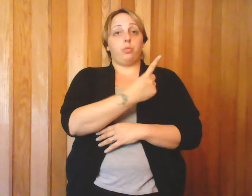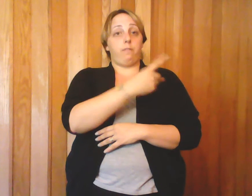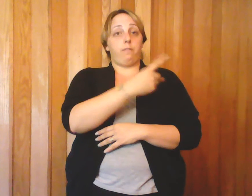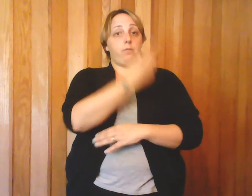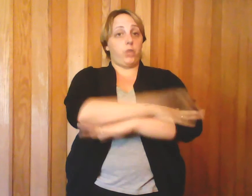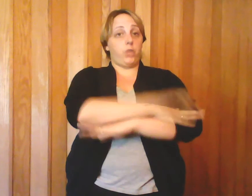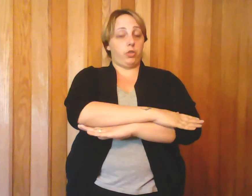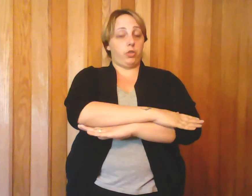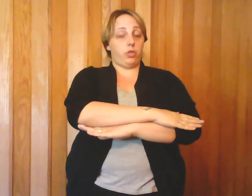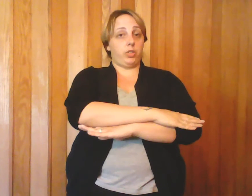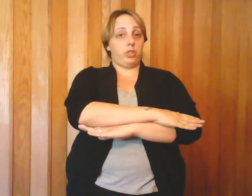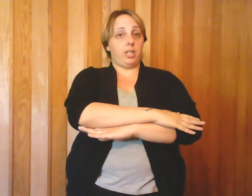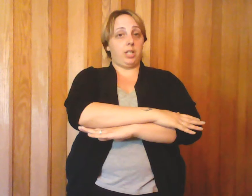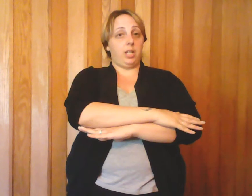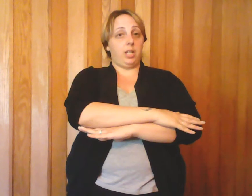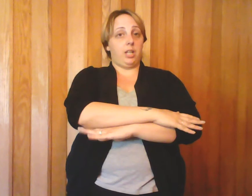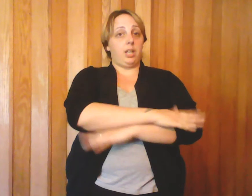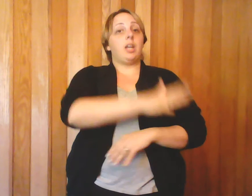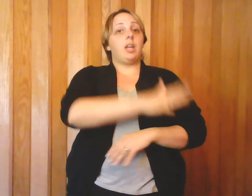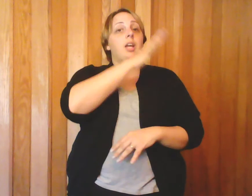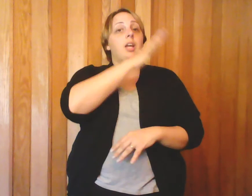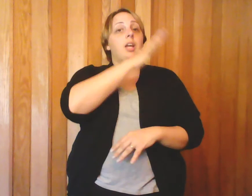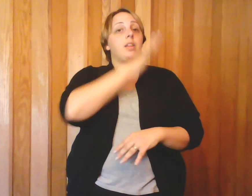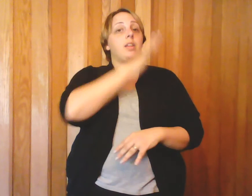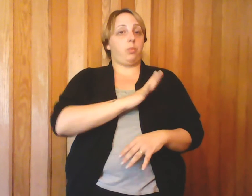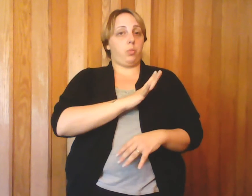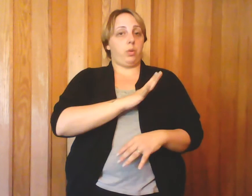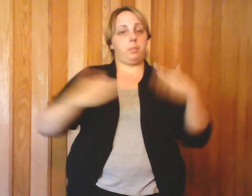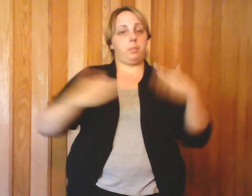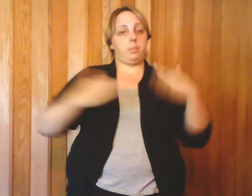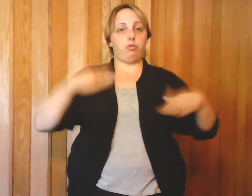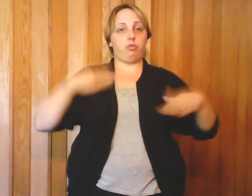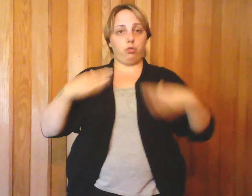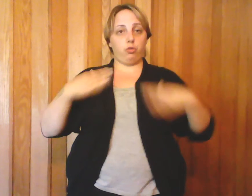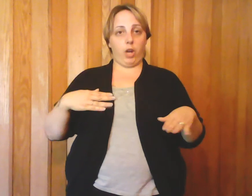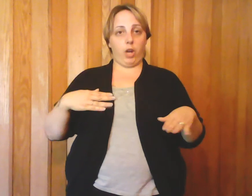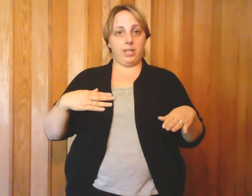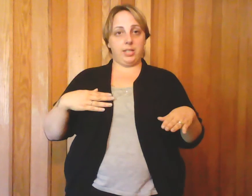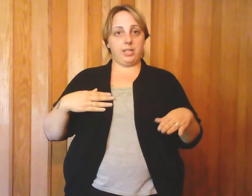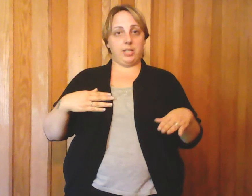drag? And you can see my grandmother, who was a millionaire, actually made his hat because it's a pretty nice hat for that time.